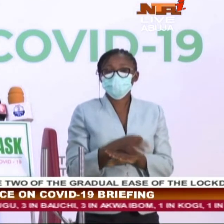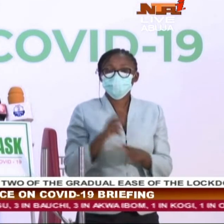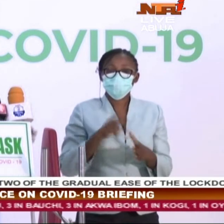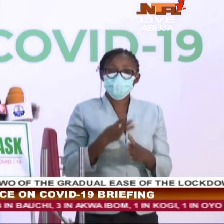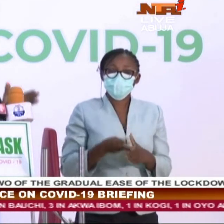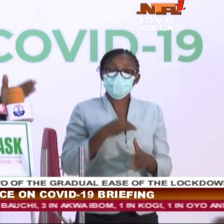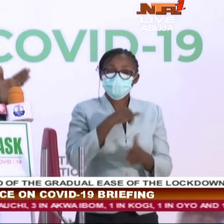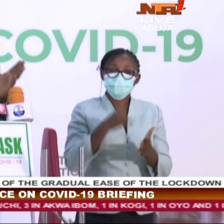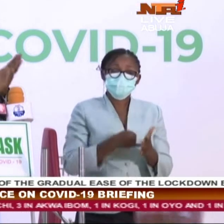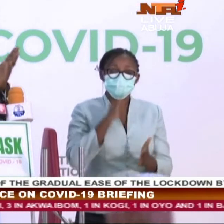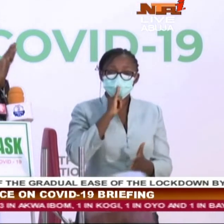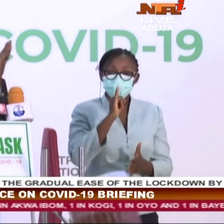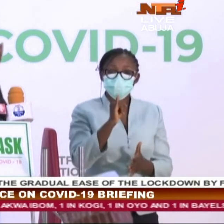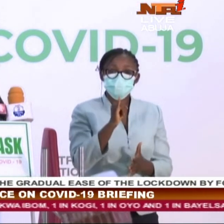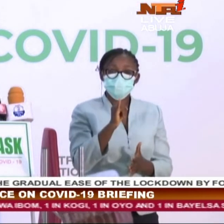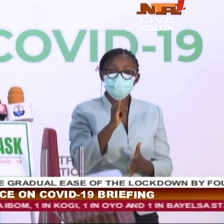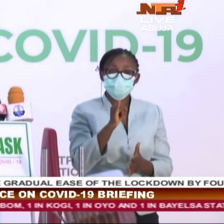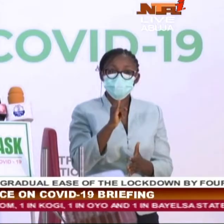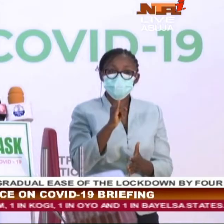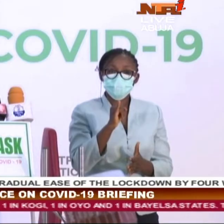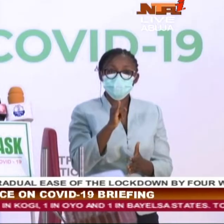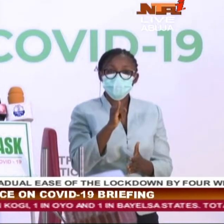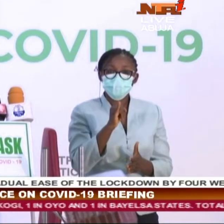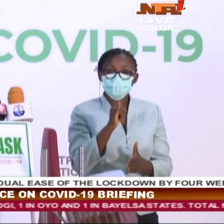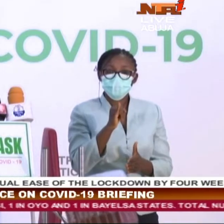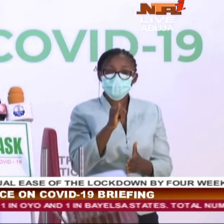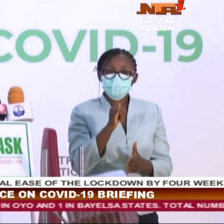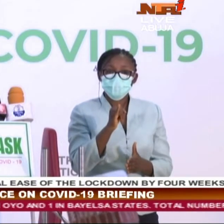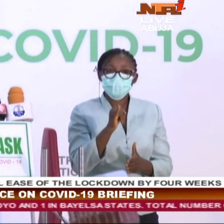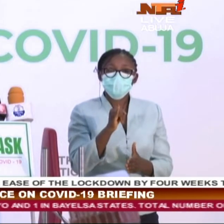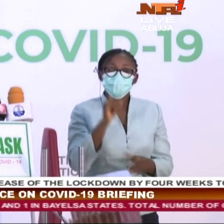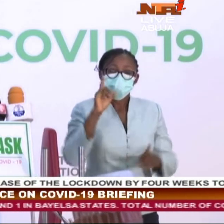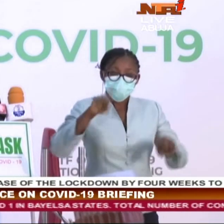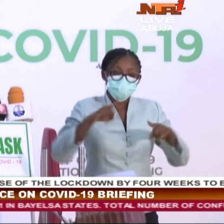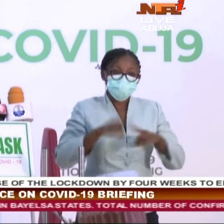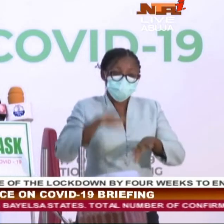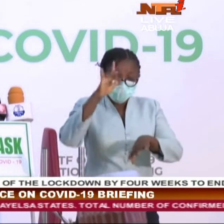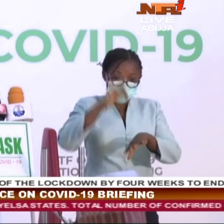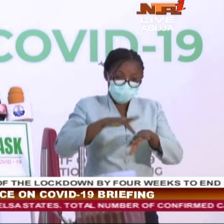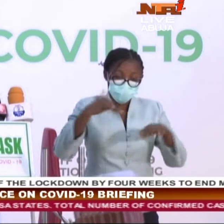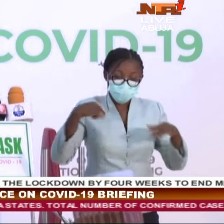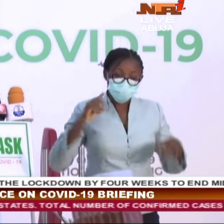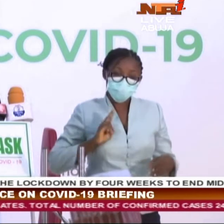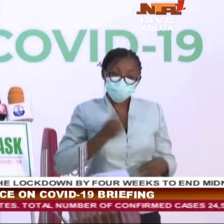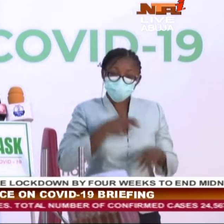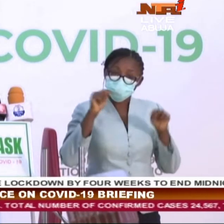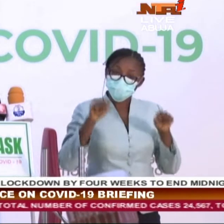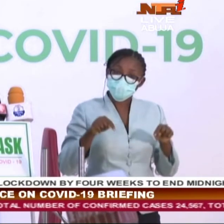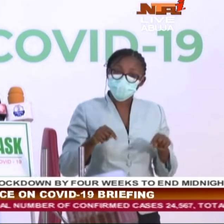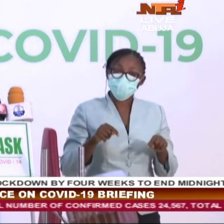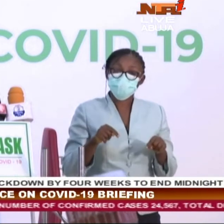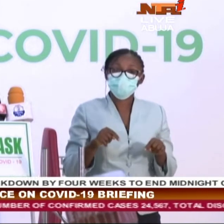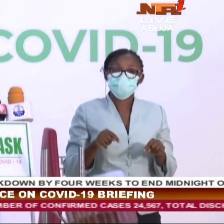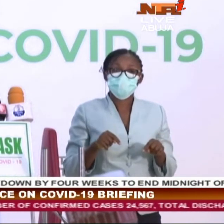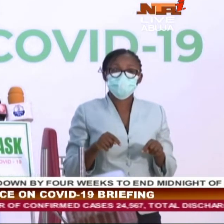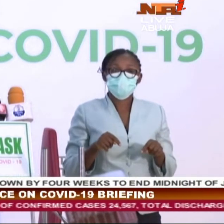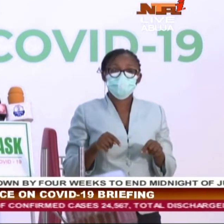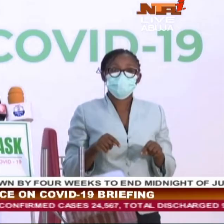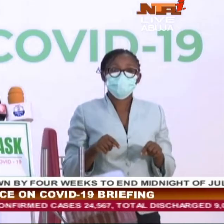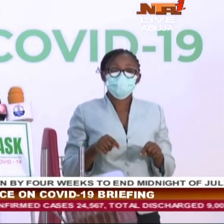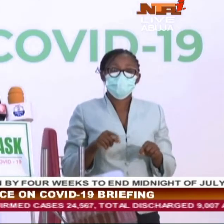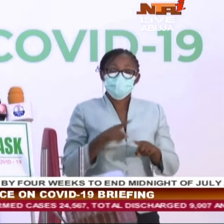Whether it is adversely going to affect our numbers now, I would say scientifically, not